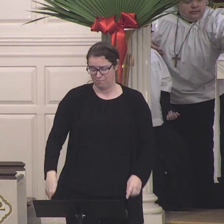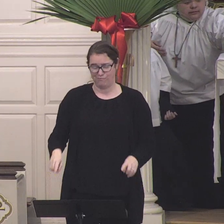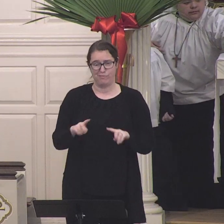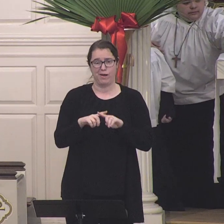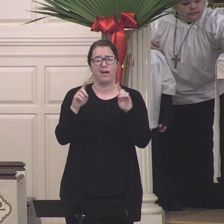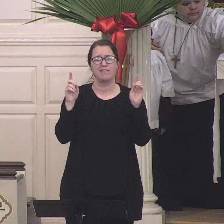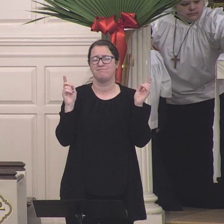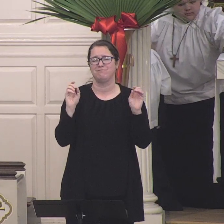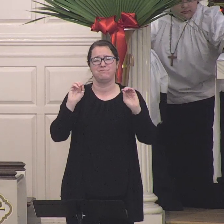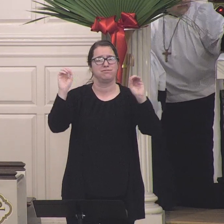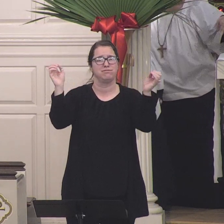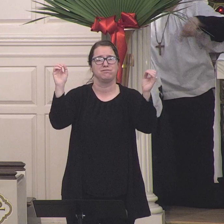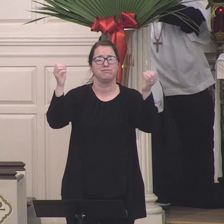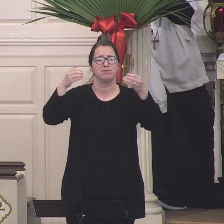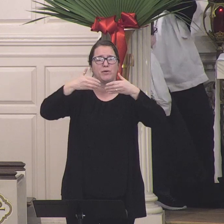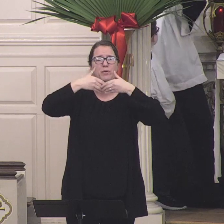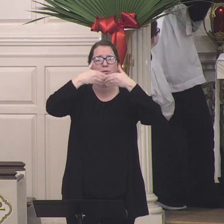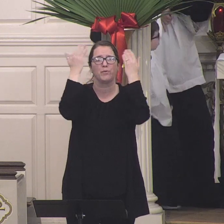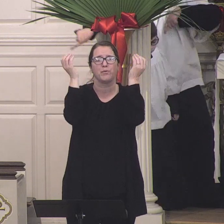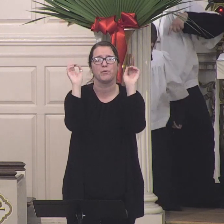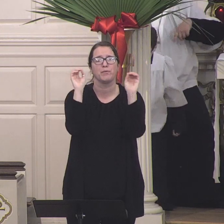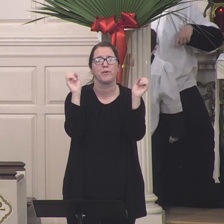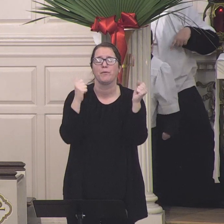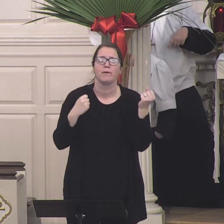but there was